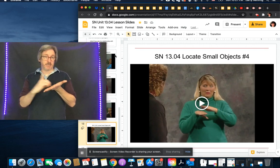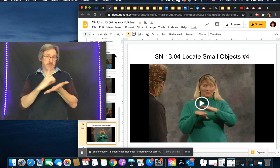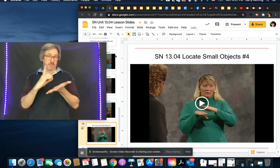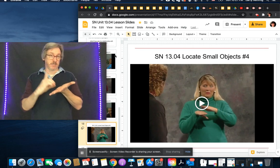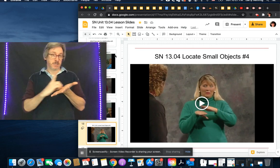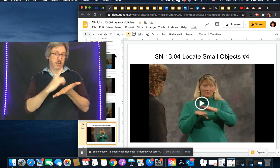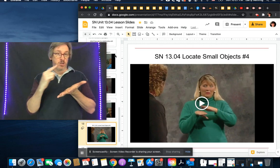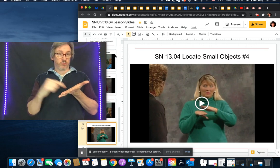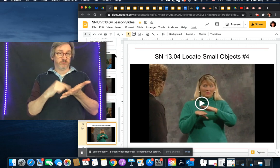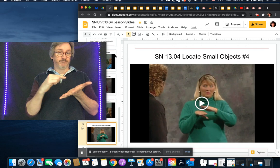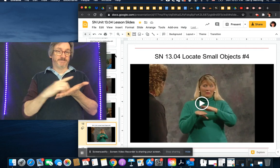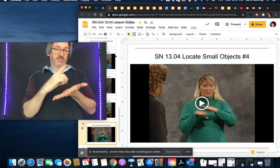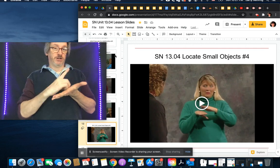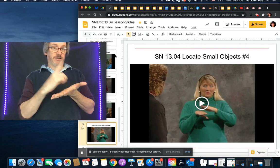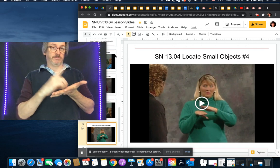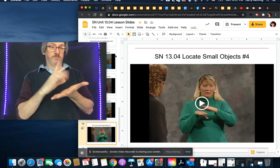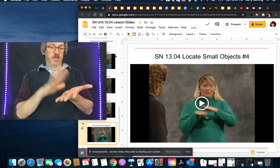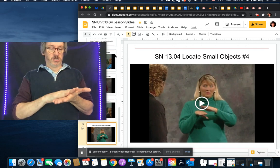Dictionary?